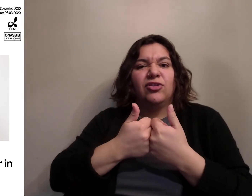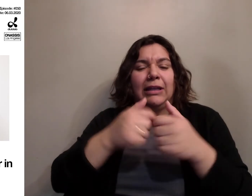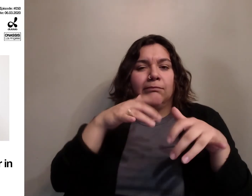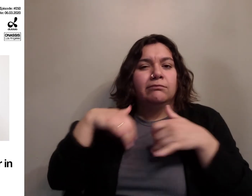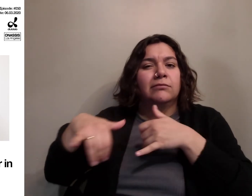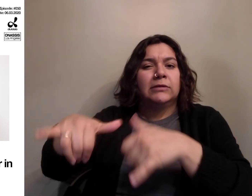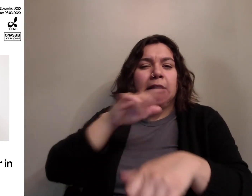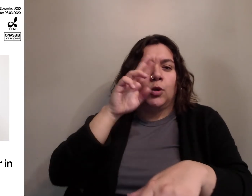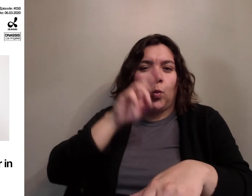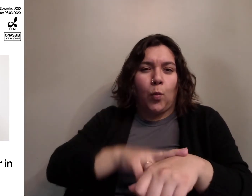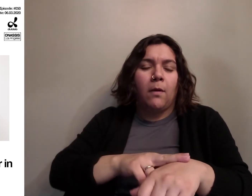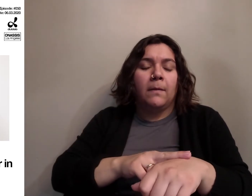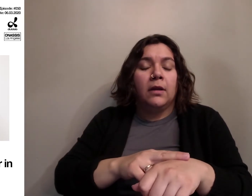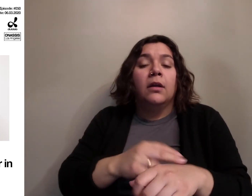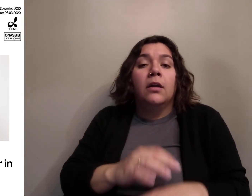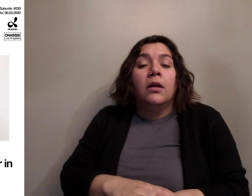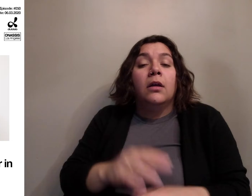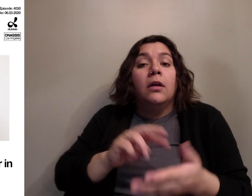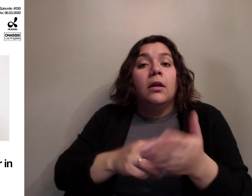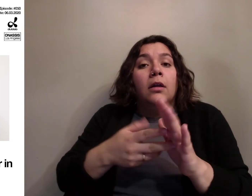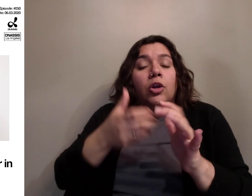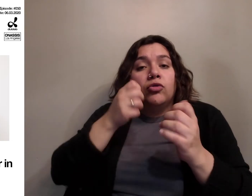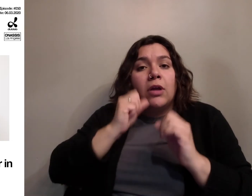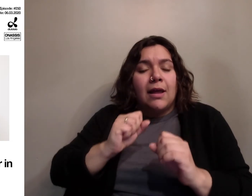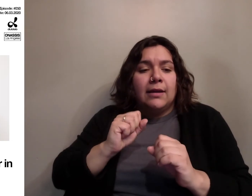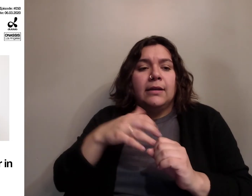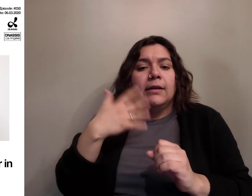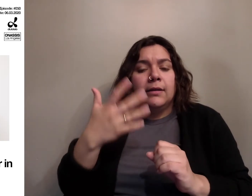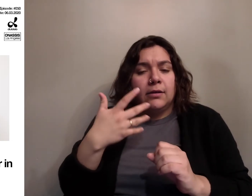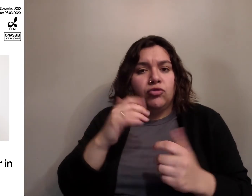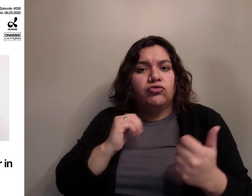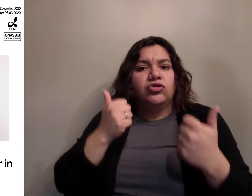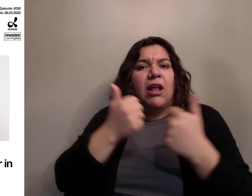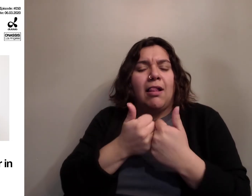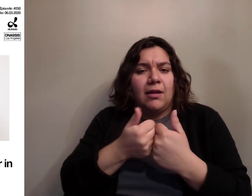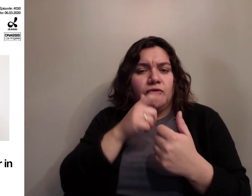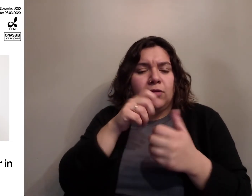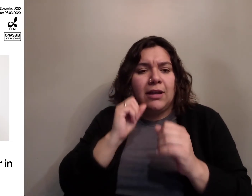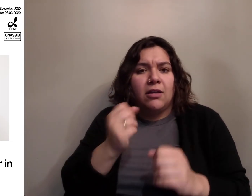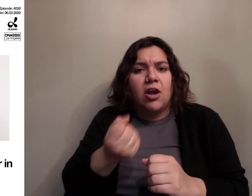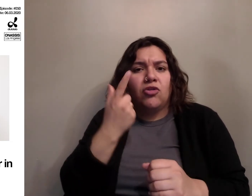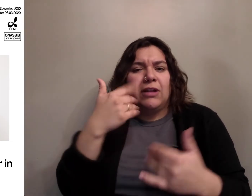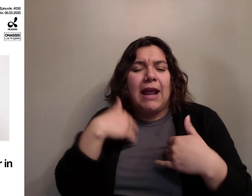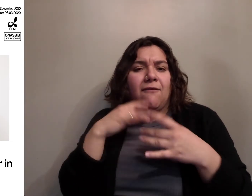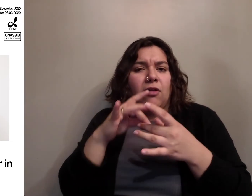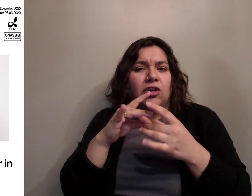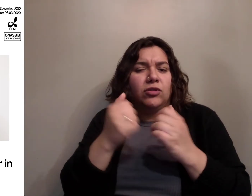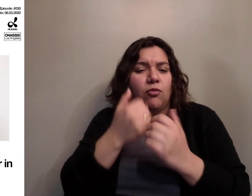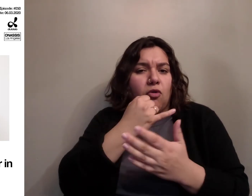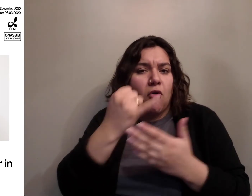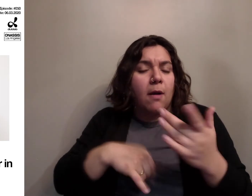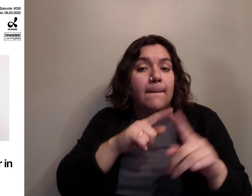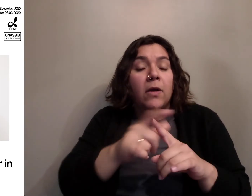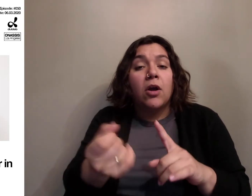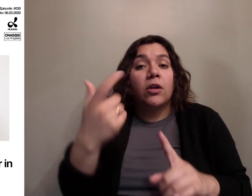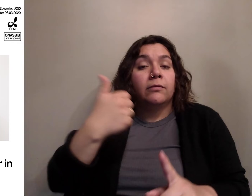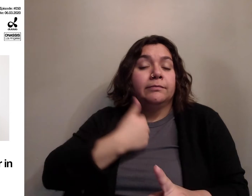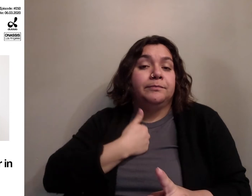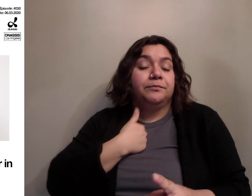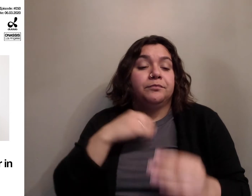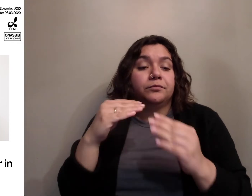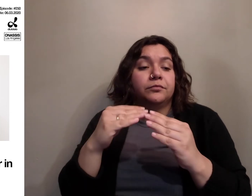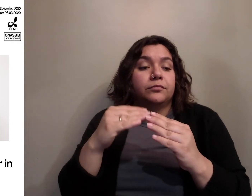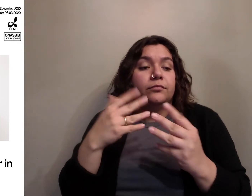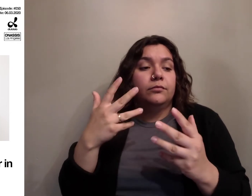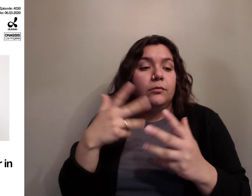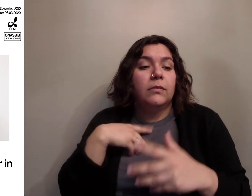pushing the envelope and are challenging the status quo and are putting art in places for the people to experience and see and understand and